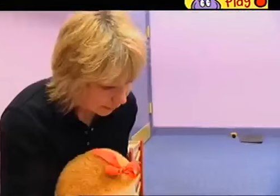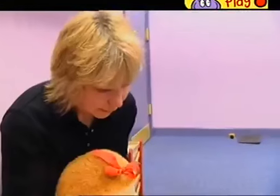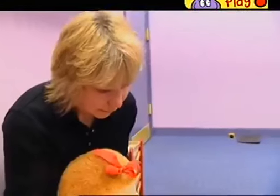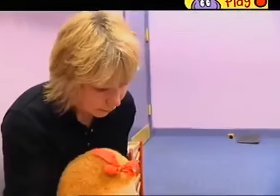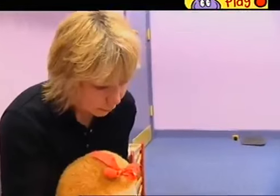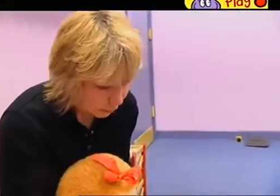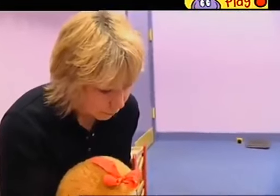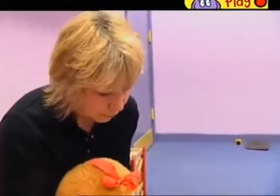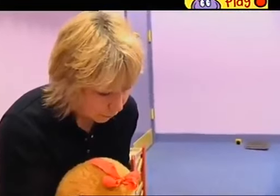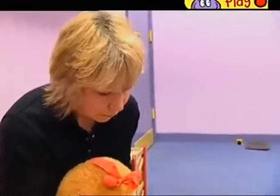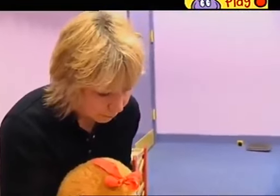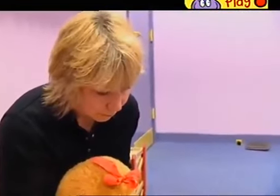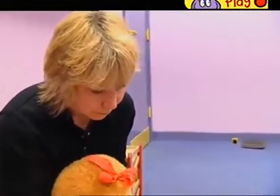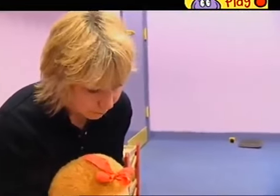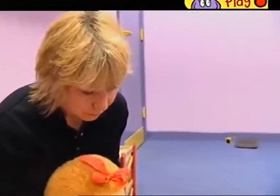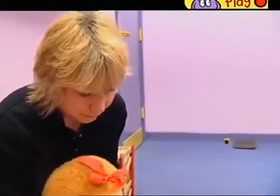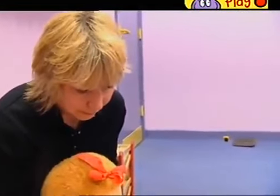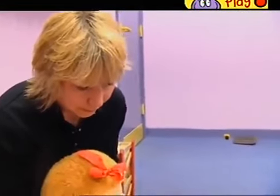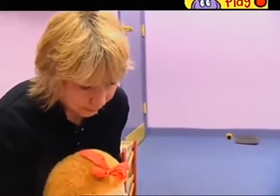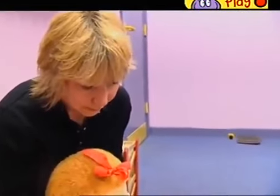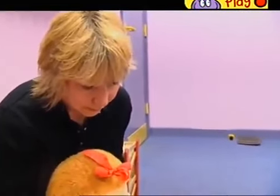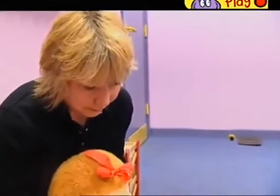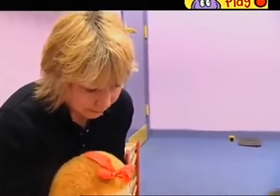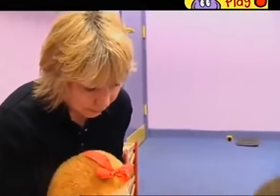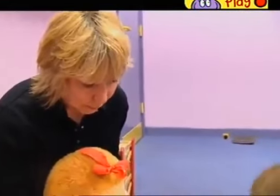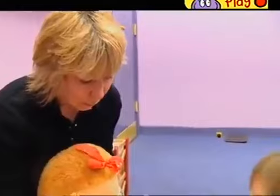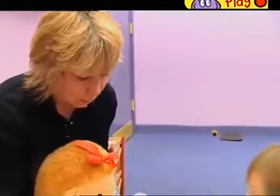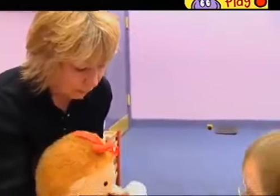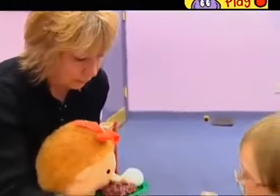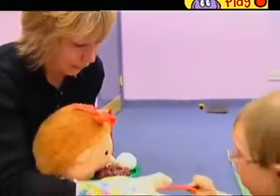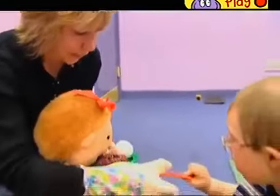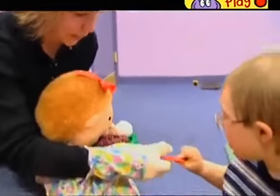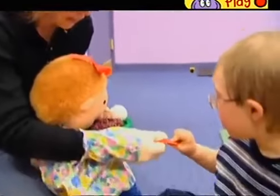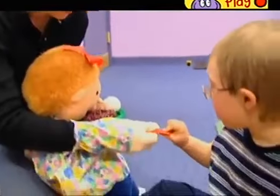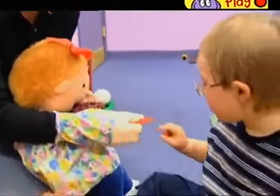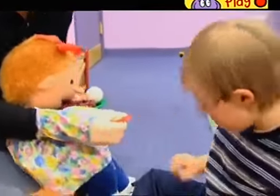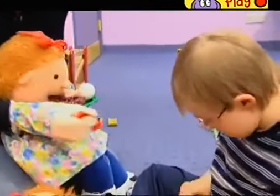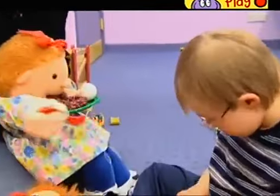Lovely. Where's the spoon? This is a great game. Oh, lovely. Thank you.